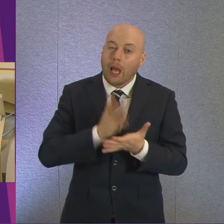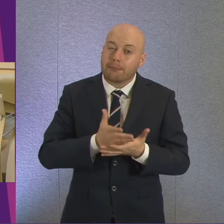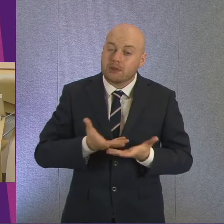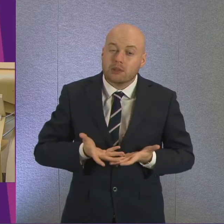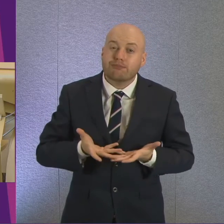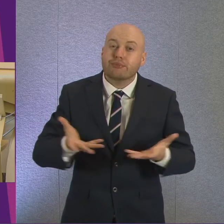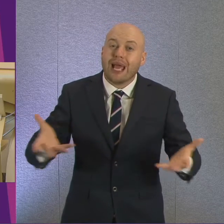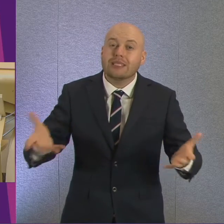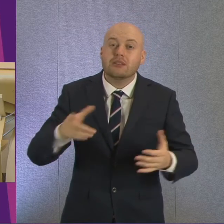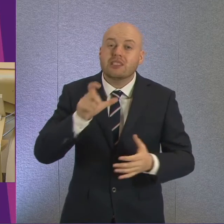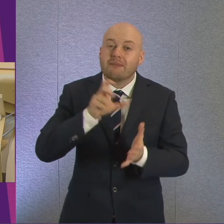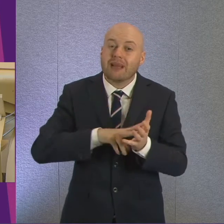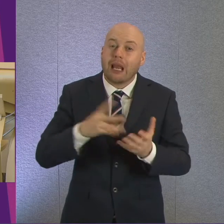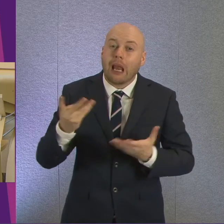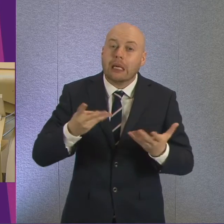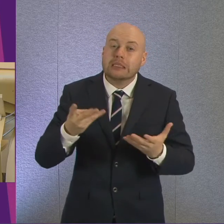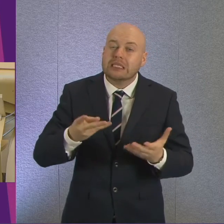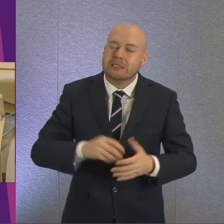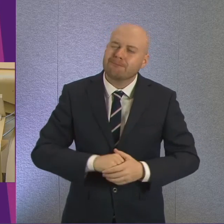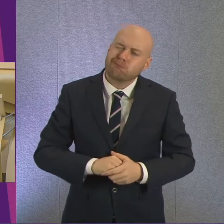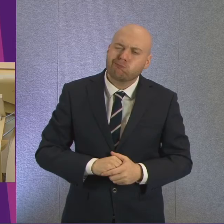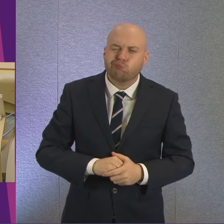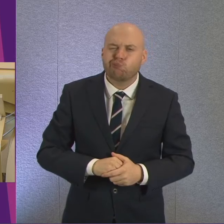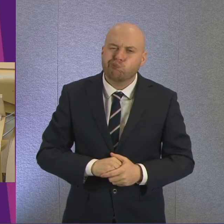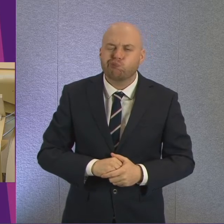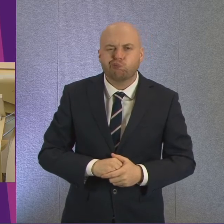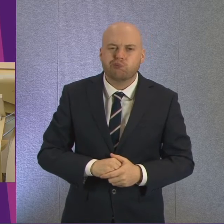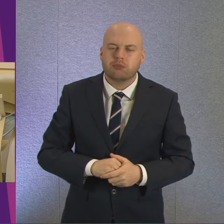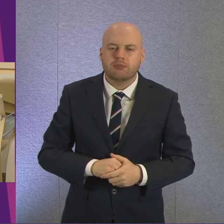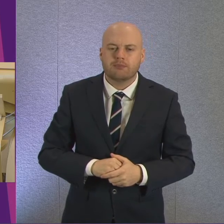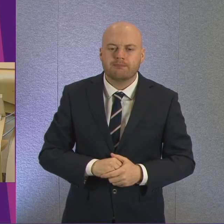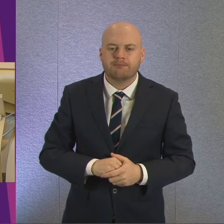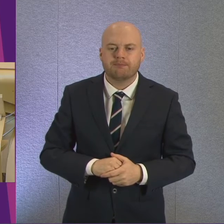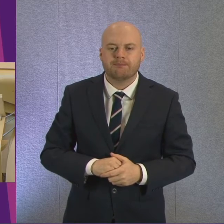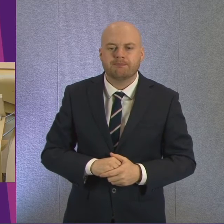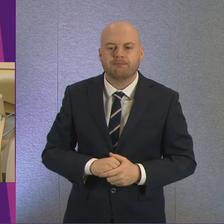Munich, among others, due to the underexpression of